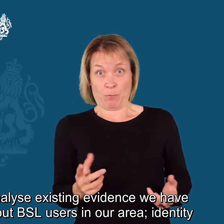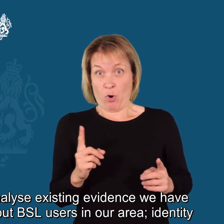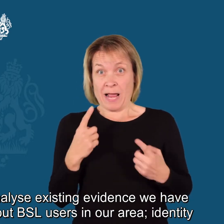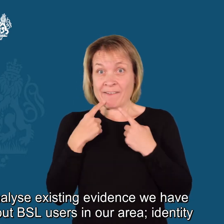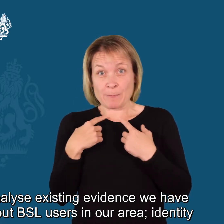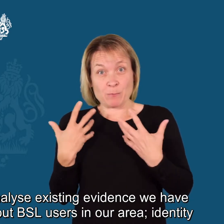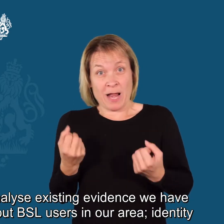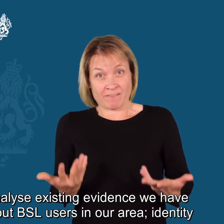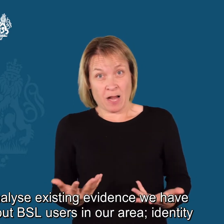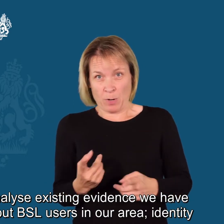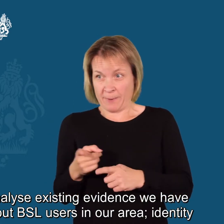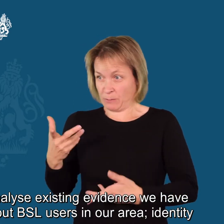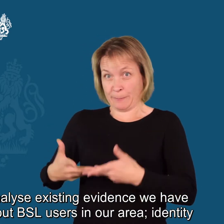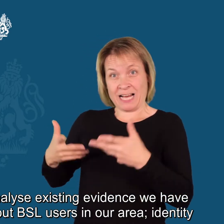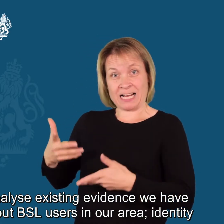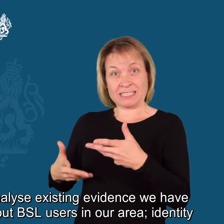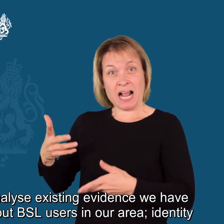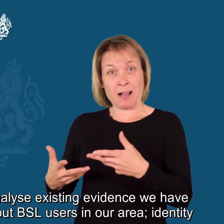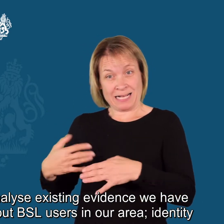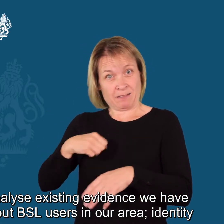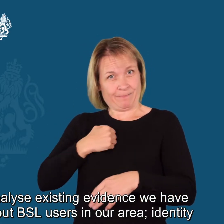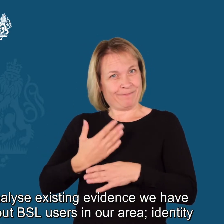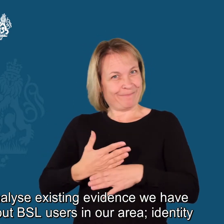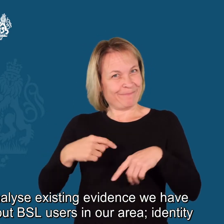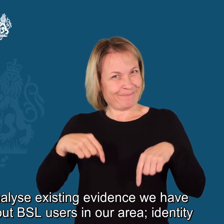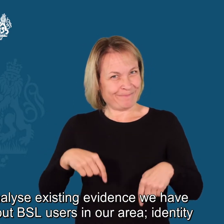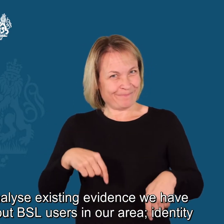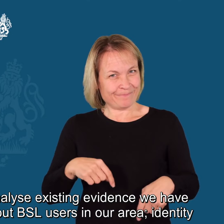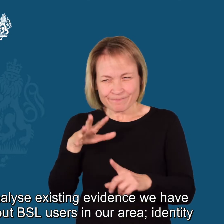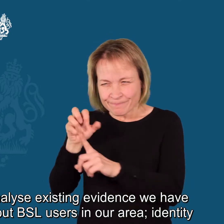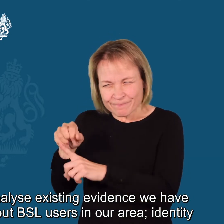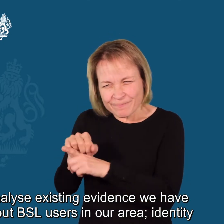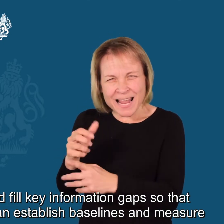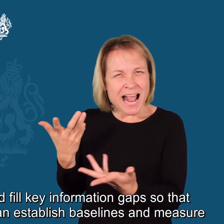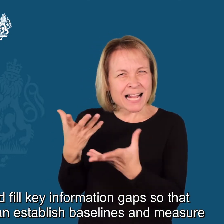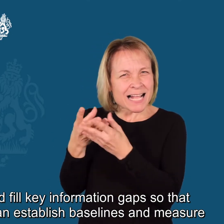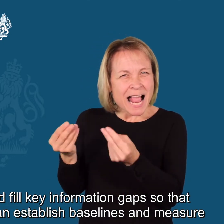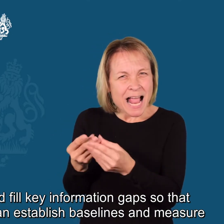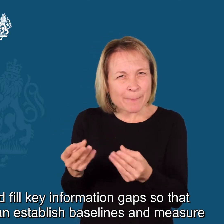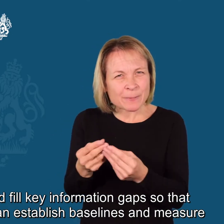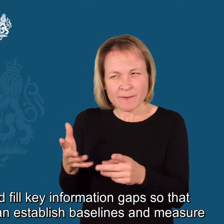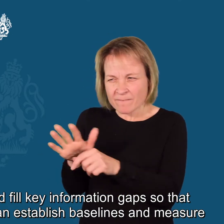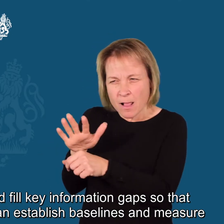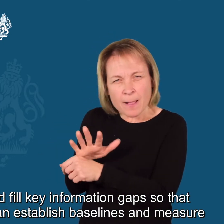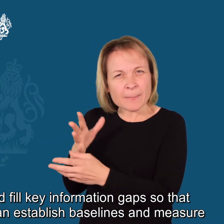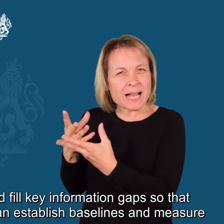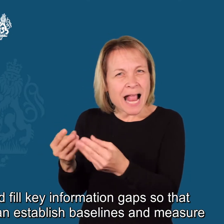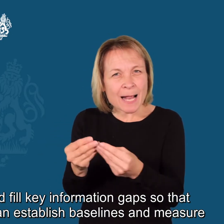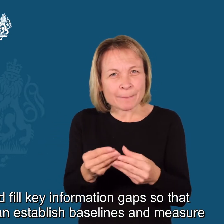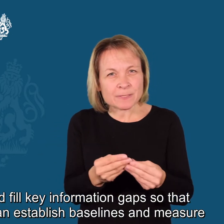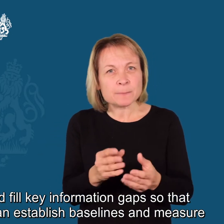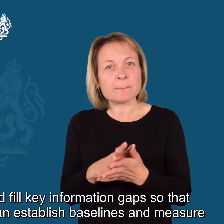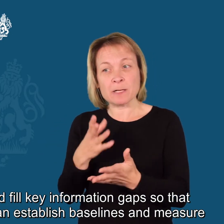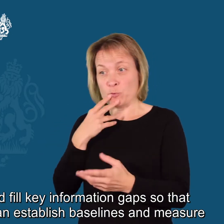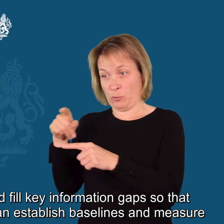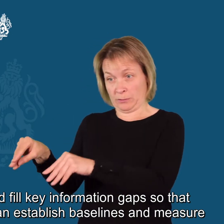identify and fill key information gaps so that we can establish baselines and measure our progress,